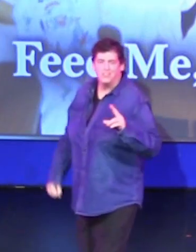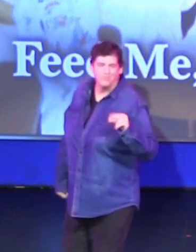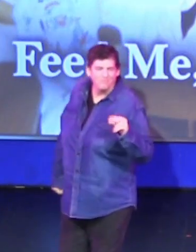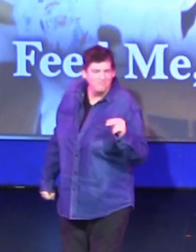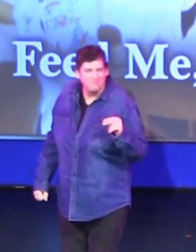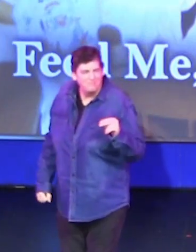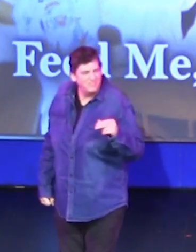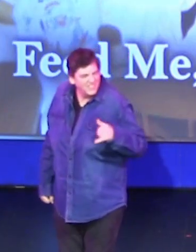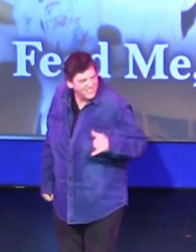now.